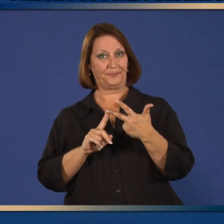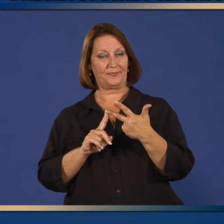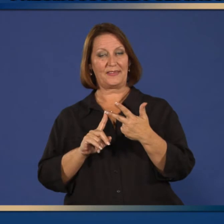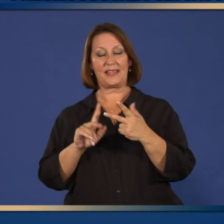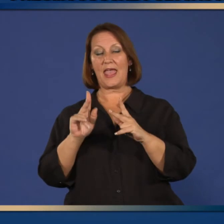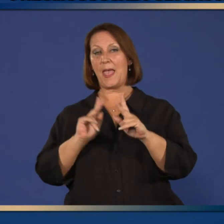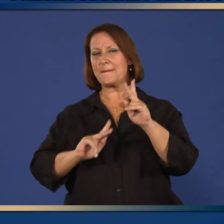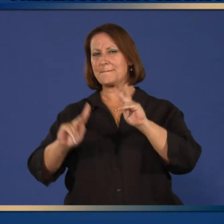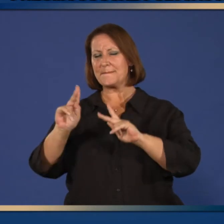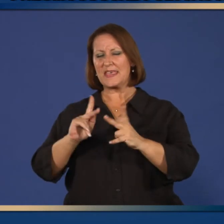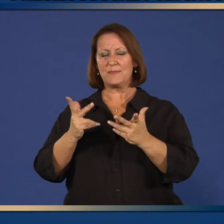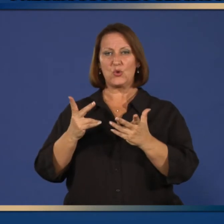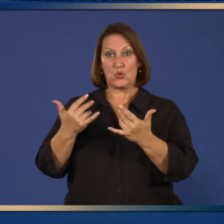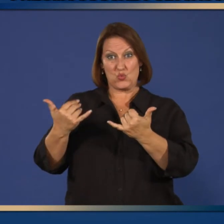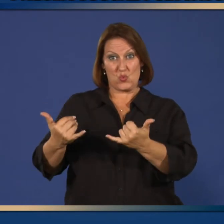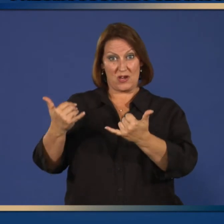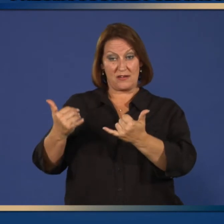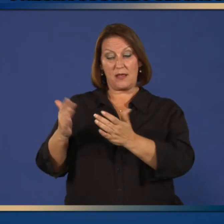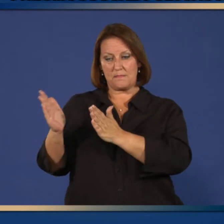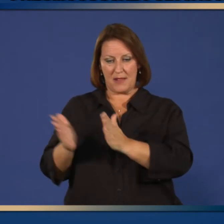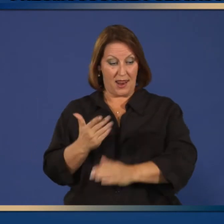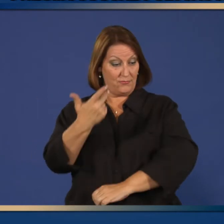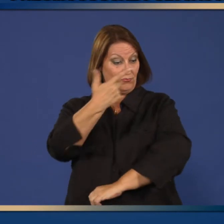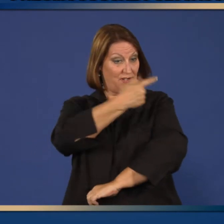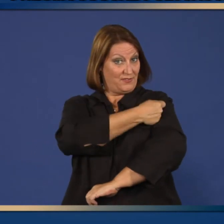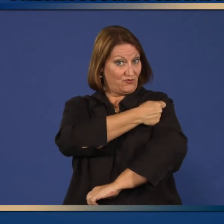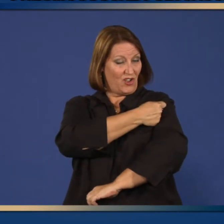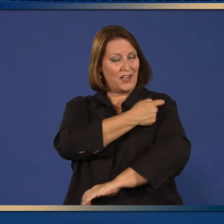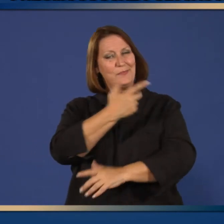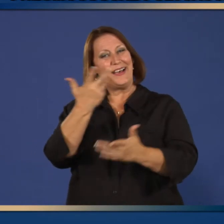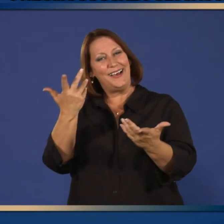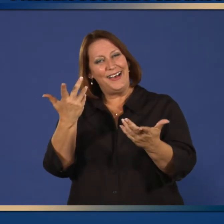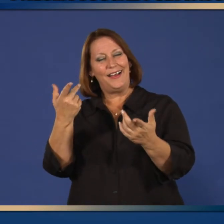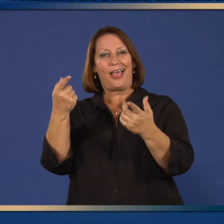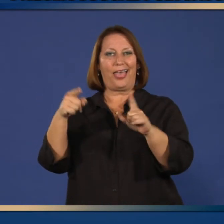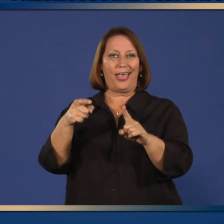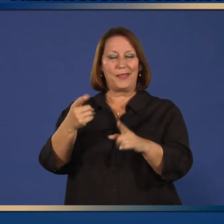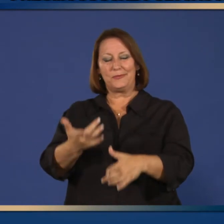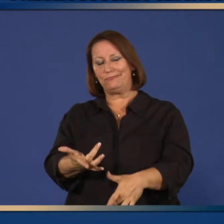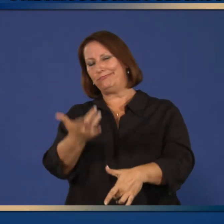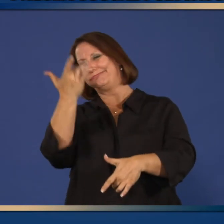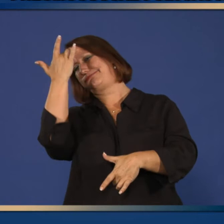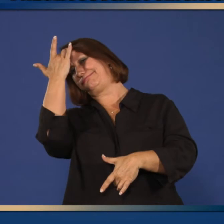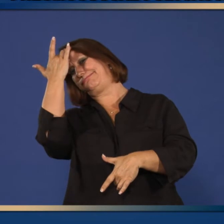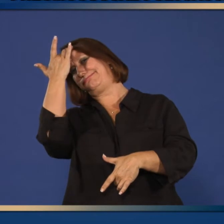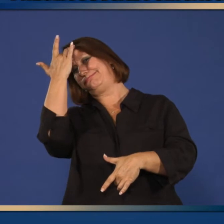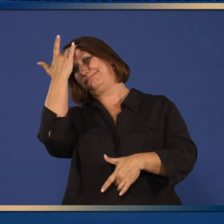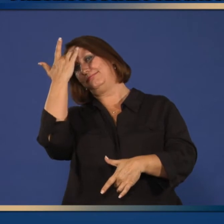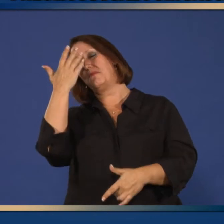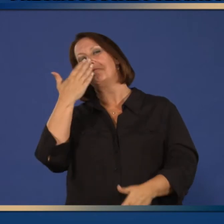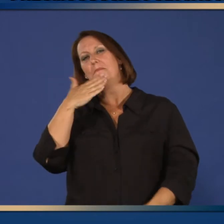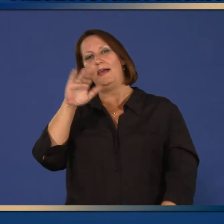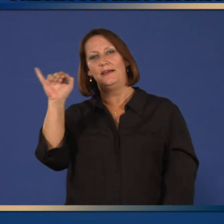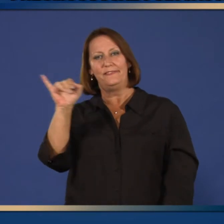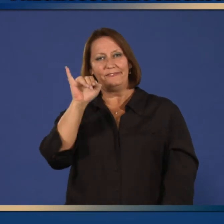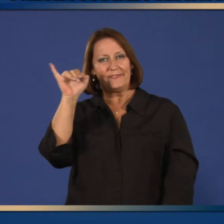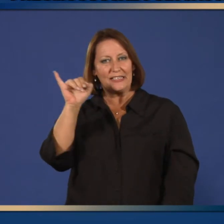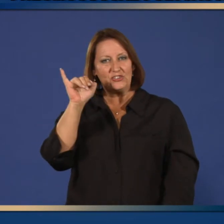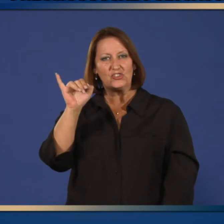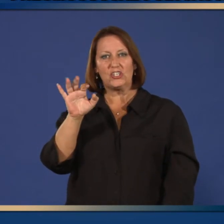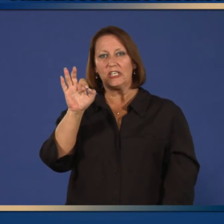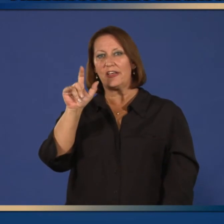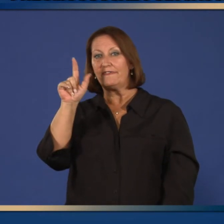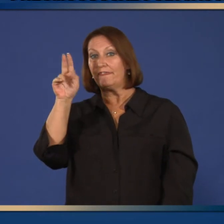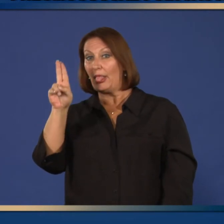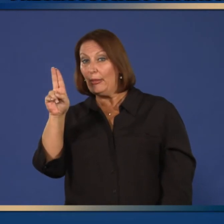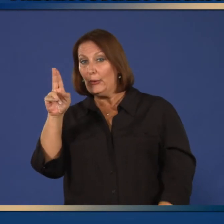Anyone who is moderately or severely ill when the shot is scheduled may be asked to wait